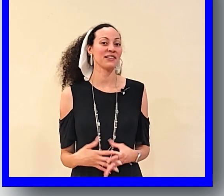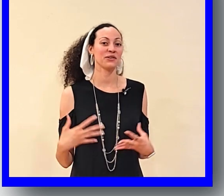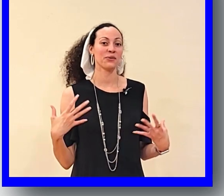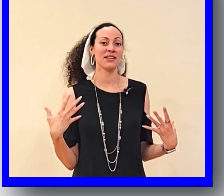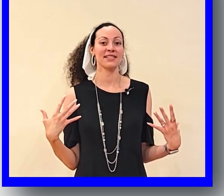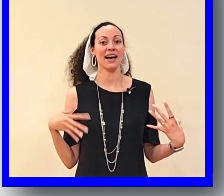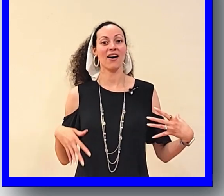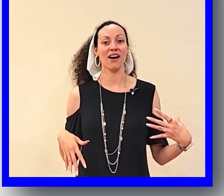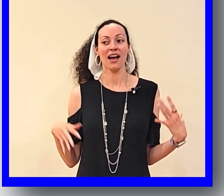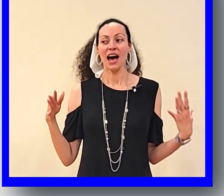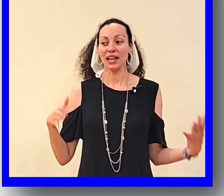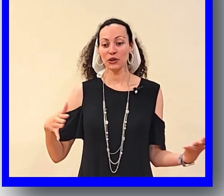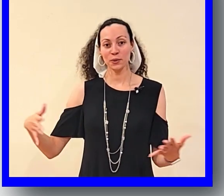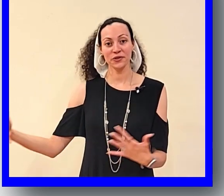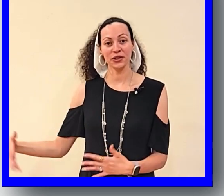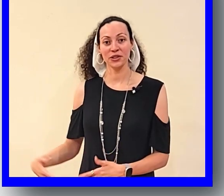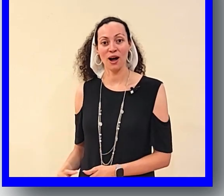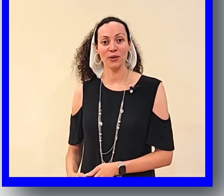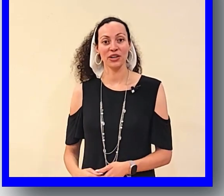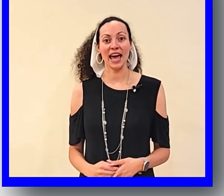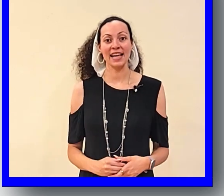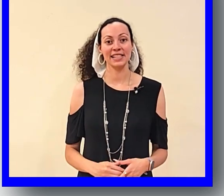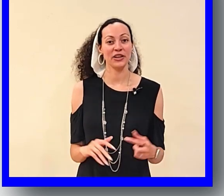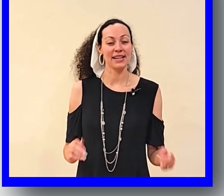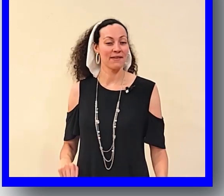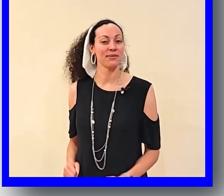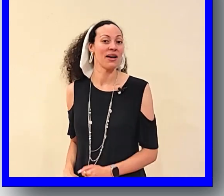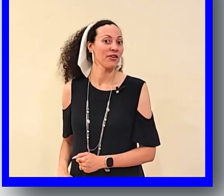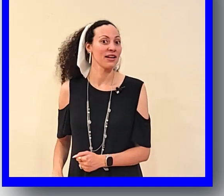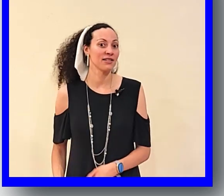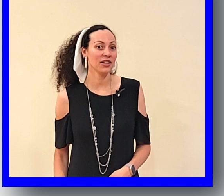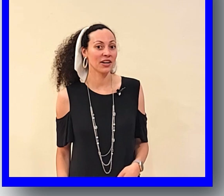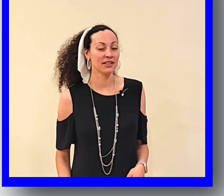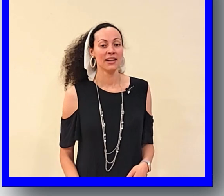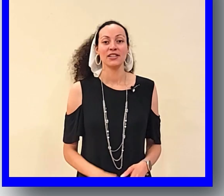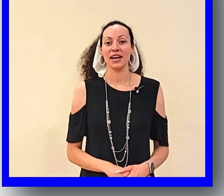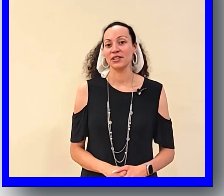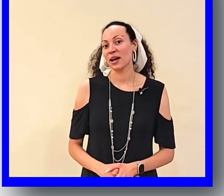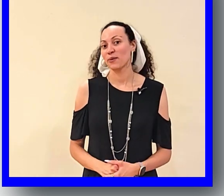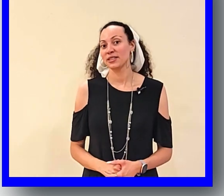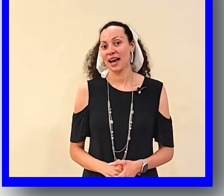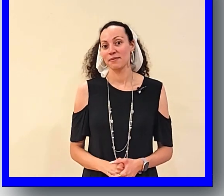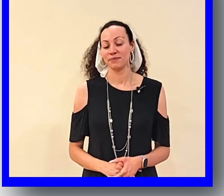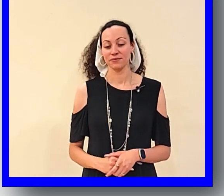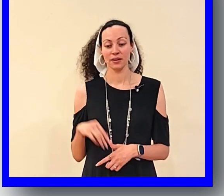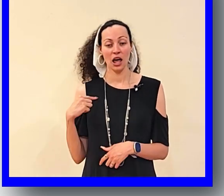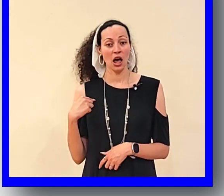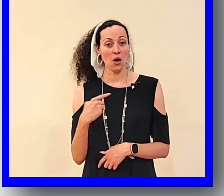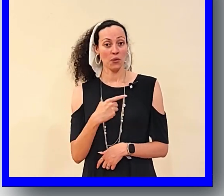you guys. So the ones that are a little more further along with learning ASL, you guys have some other things to learn. So I can do that one more